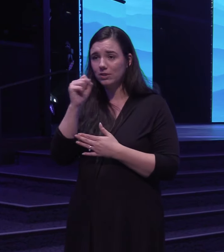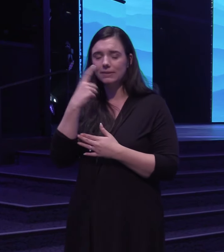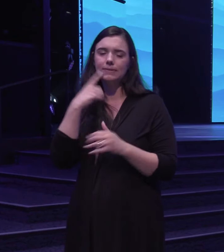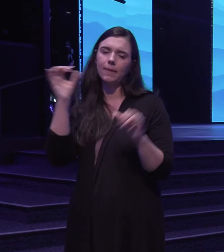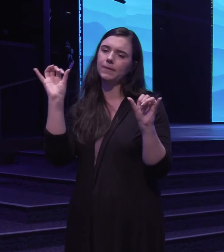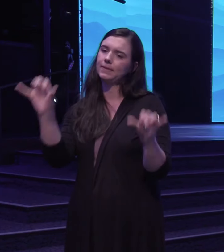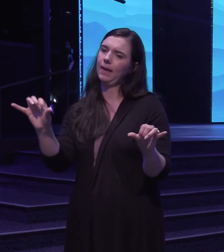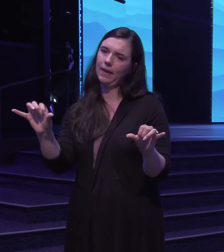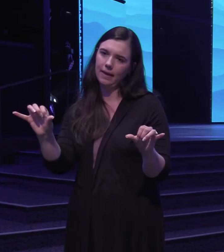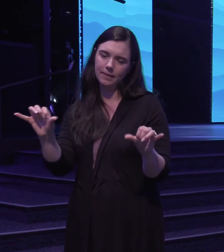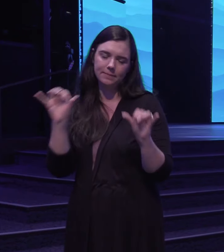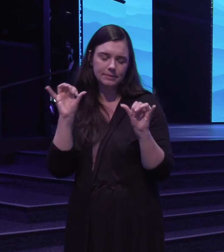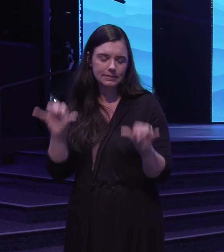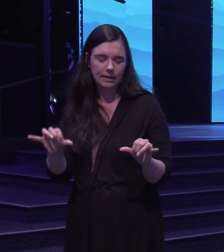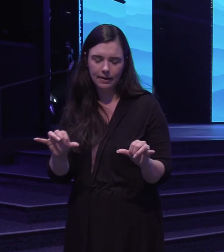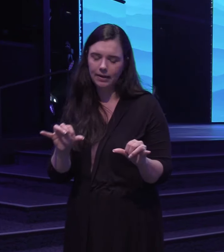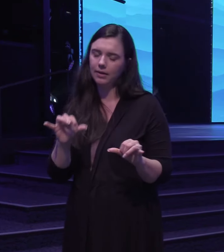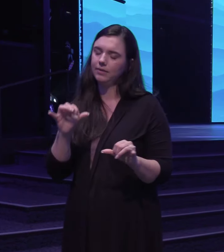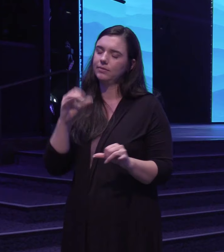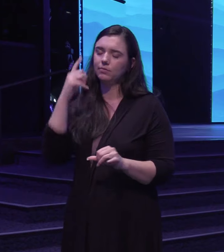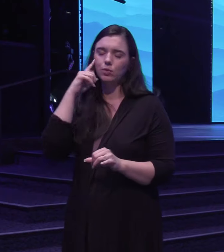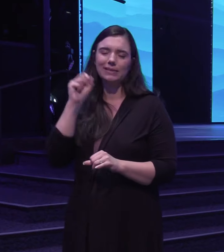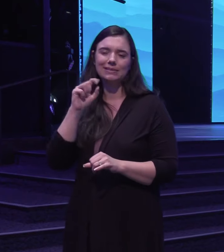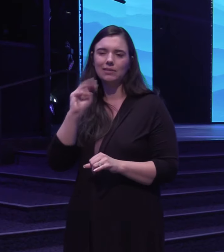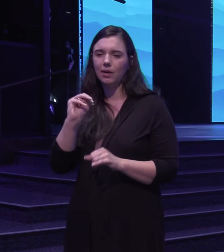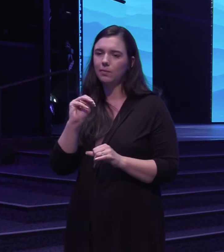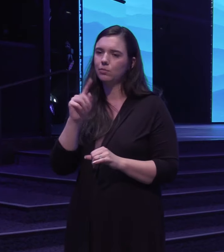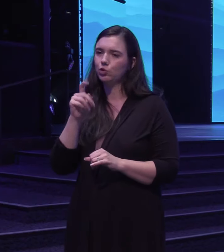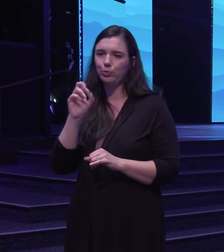thing. Malignant brainstem tumor, nothing to be done.